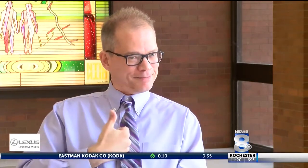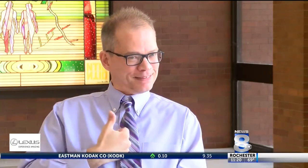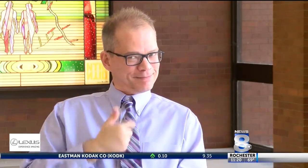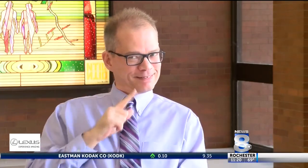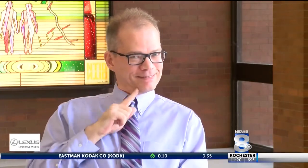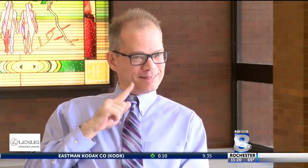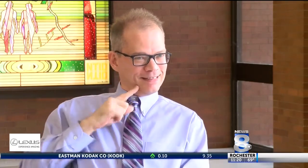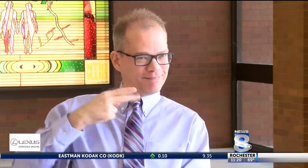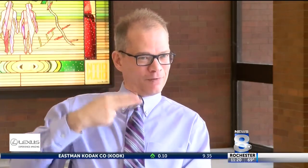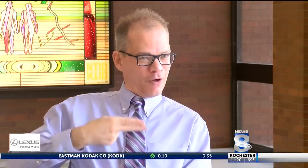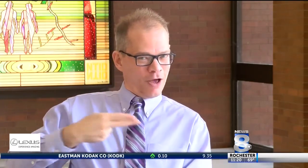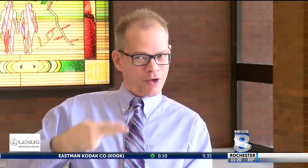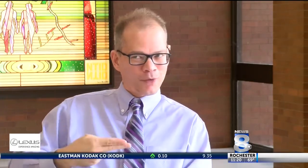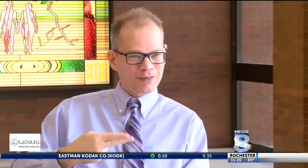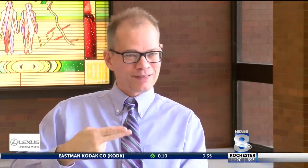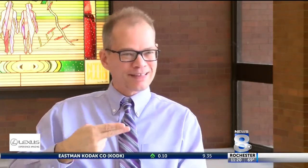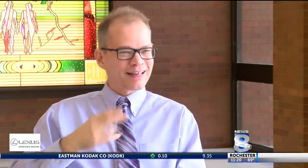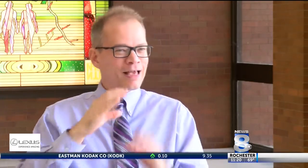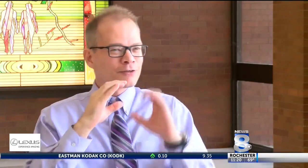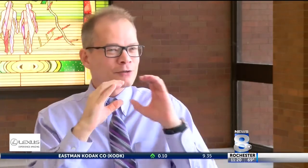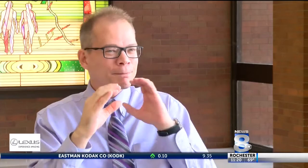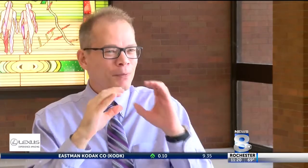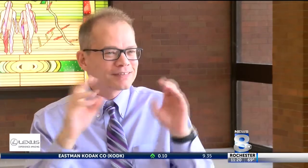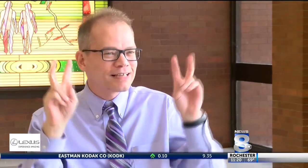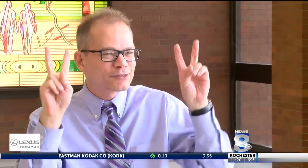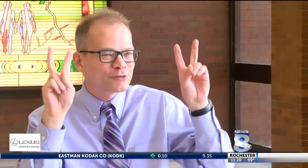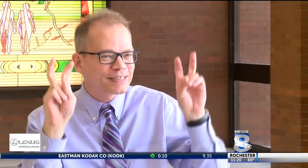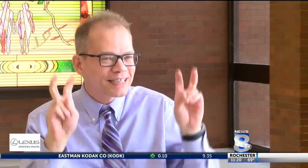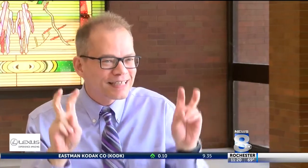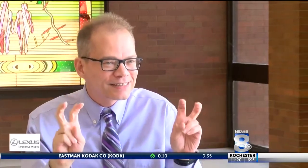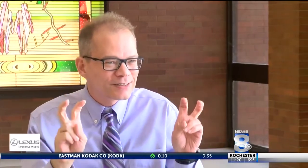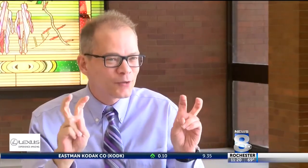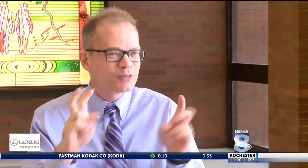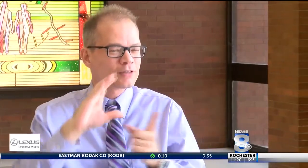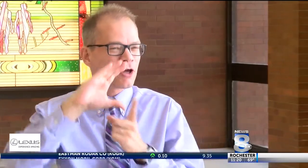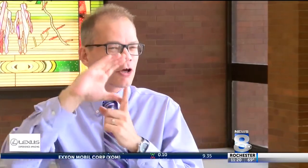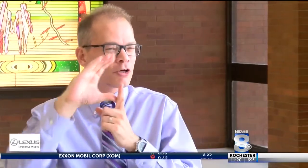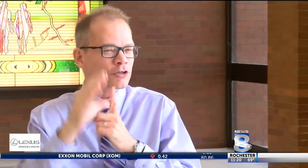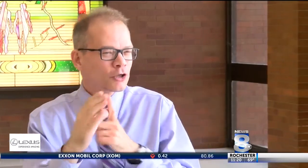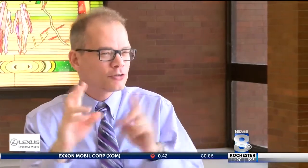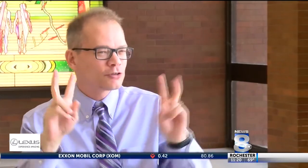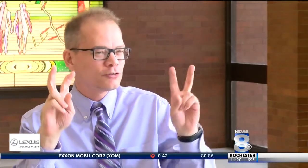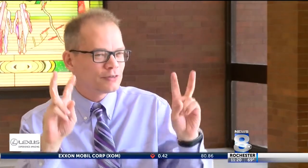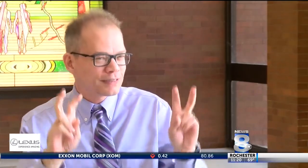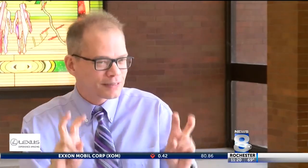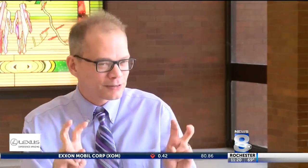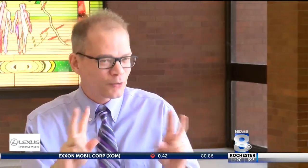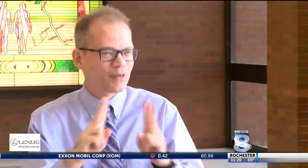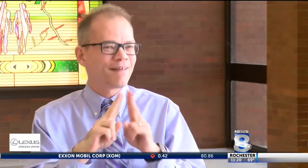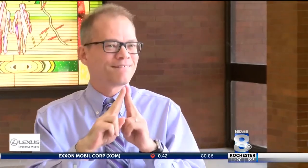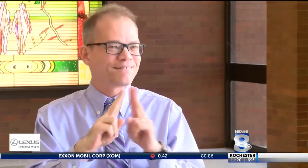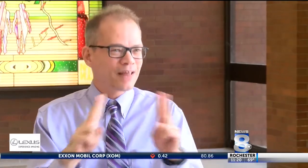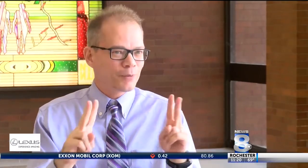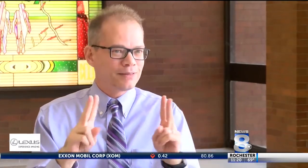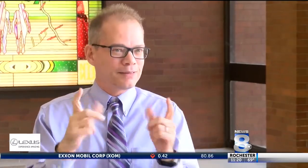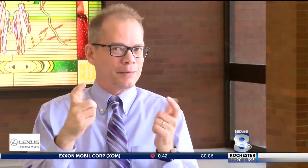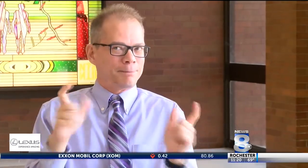members who are also deaf and hard of hearing to help bring them up. There are a lot of communication issues.